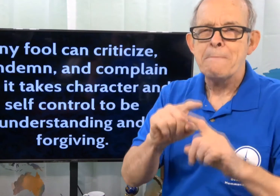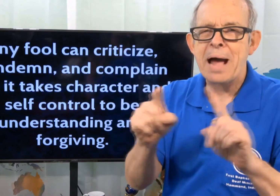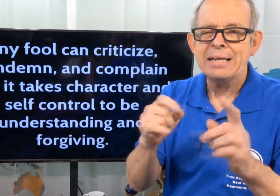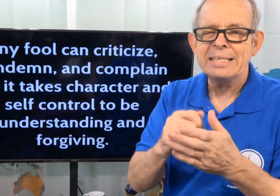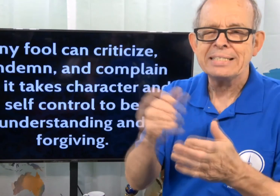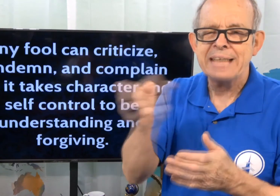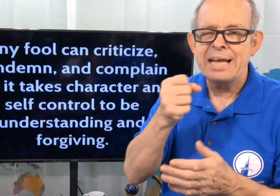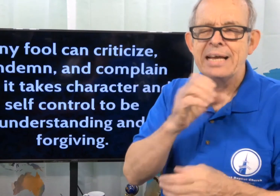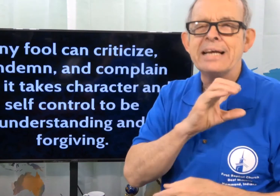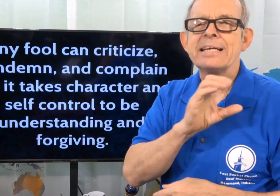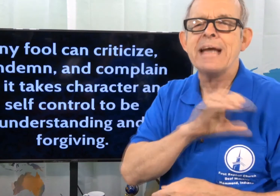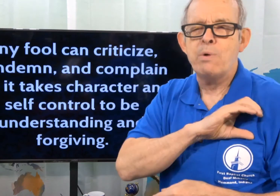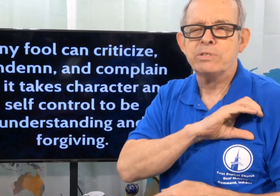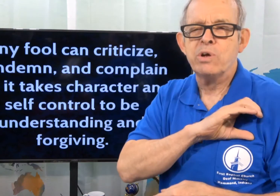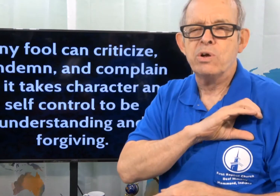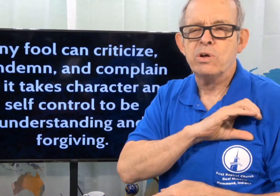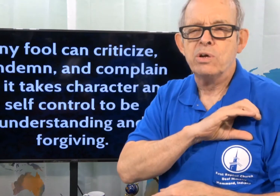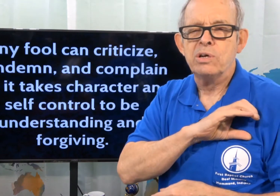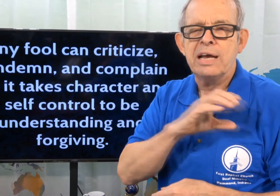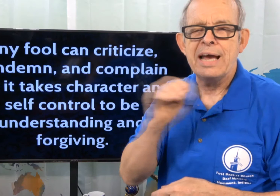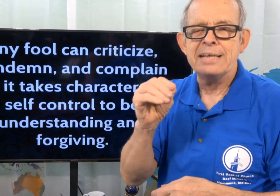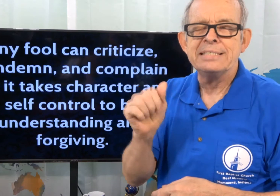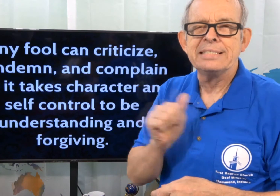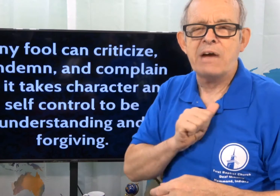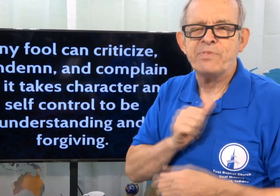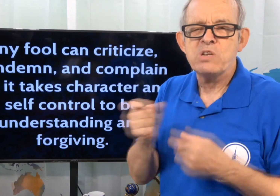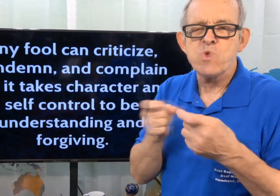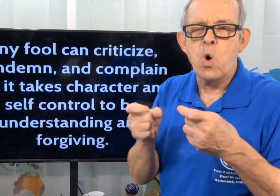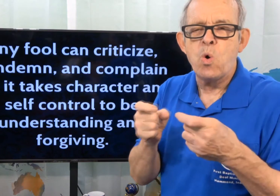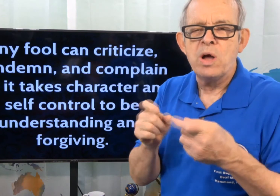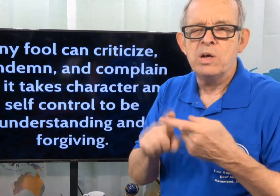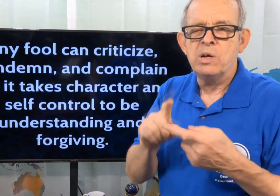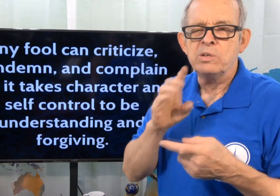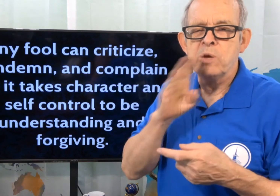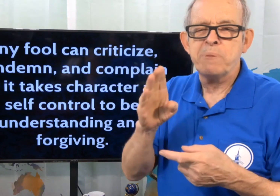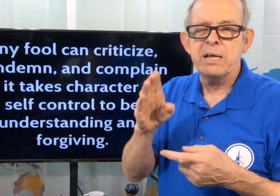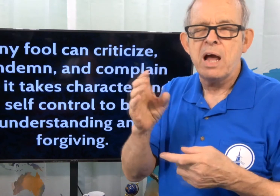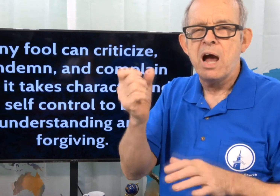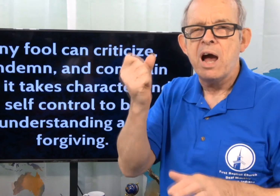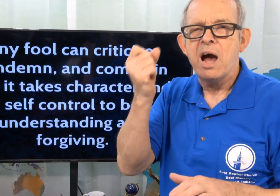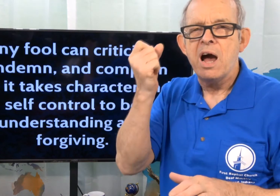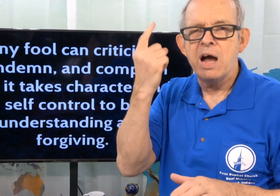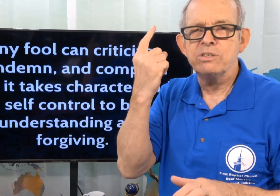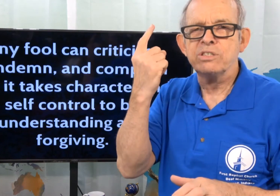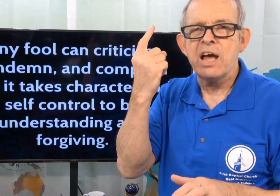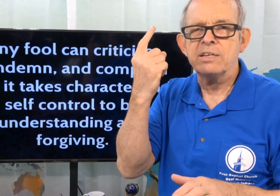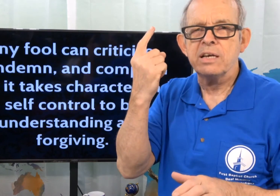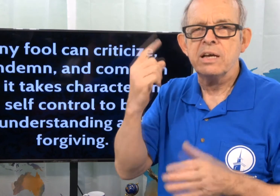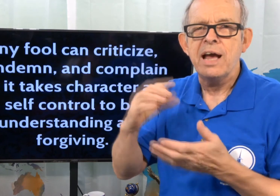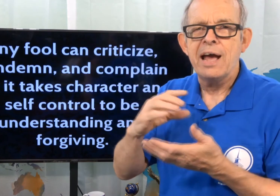but it takes character and self-control to be understanding